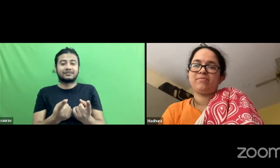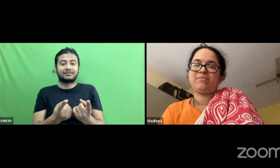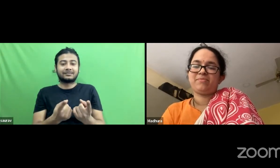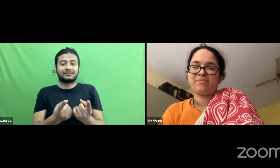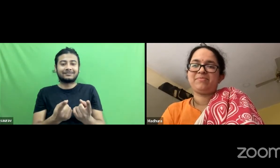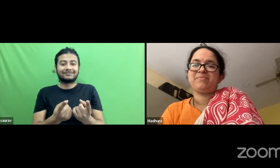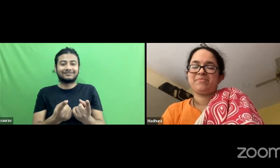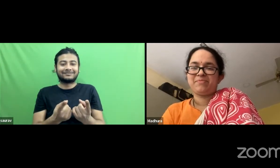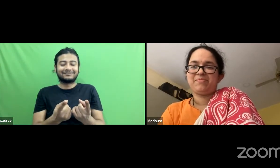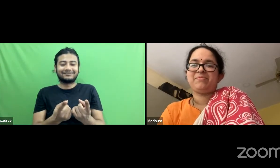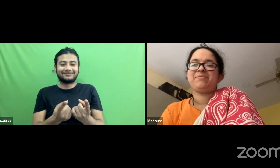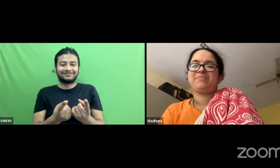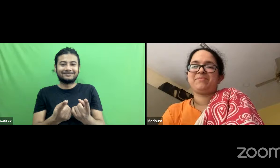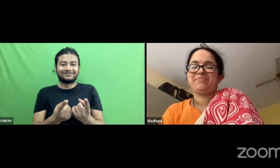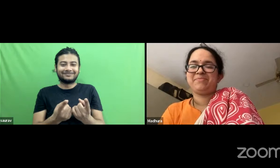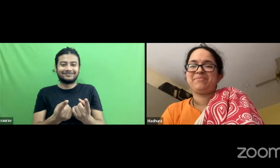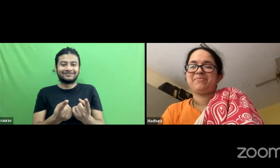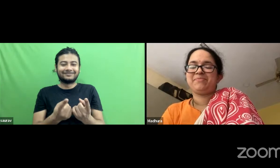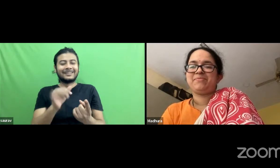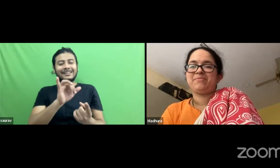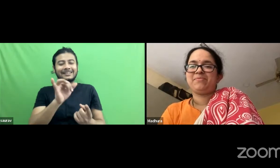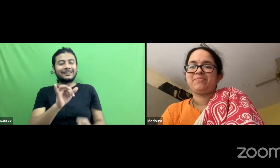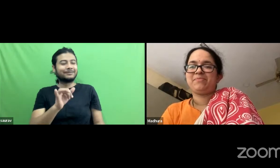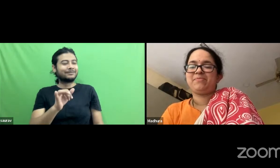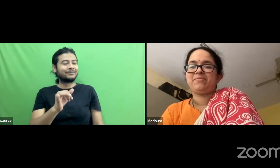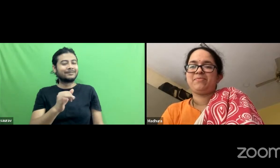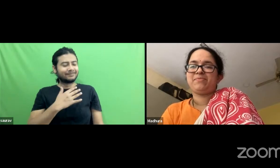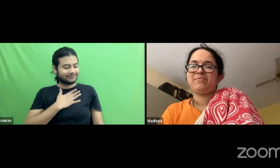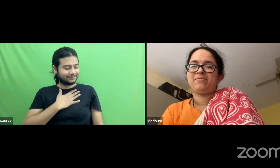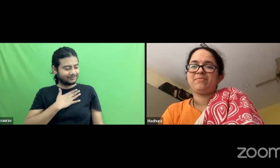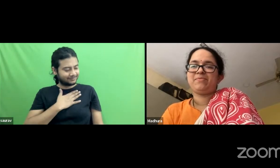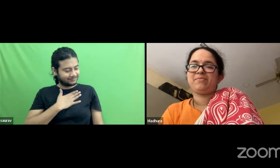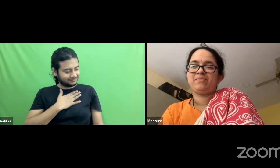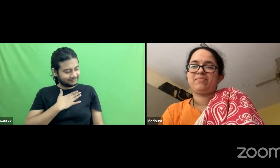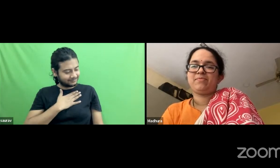So this is a promise which Krishna himself has given in Bhagavad Gita.